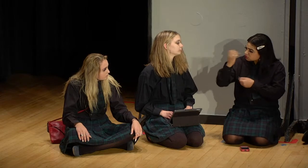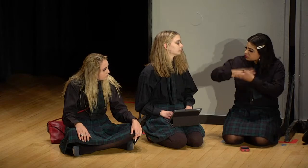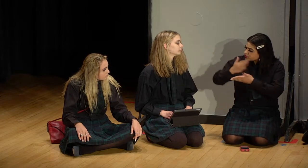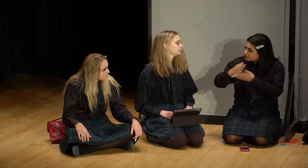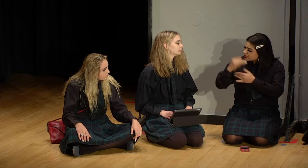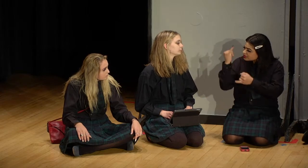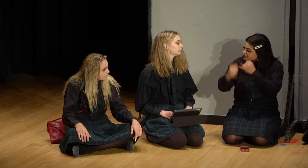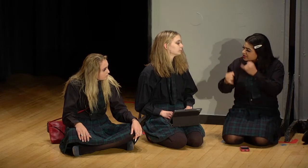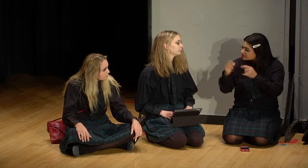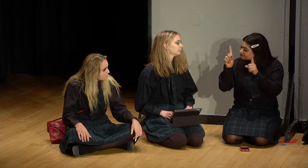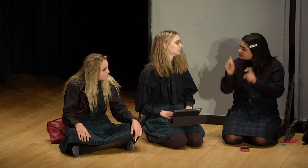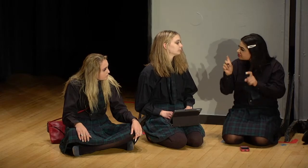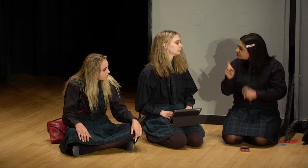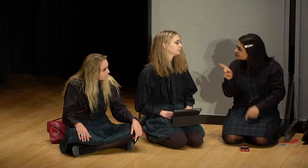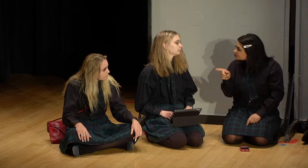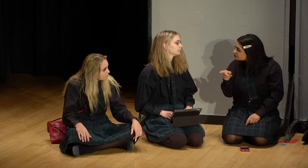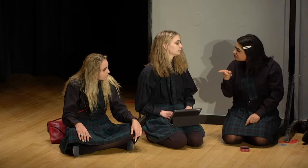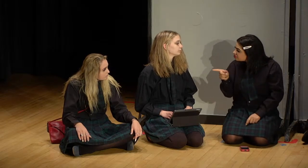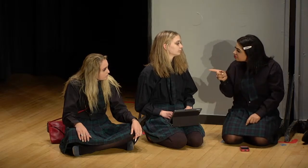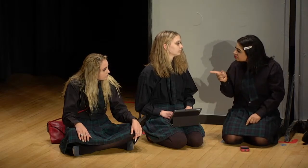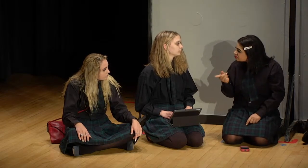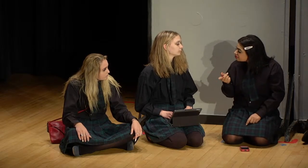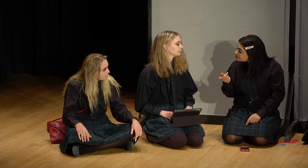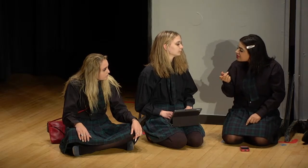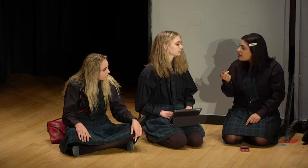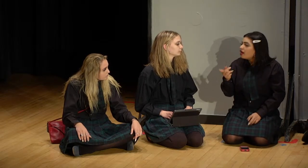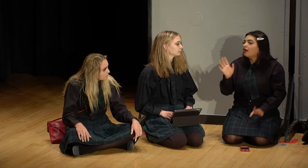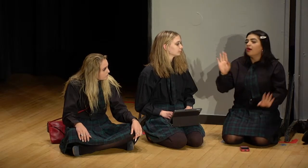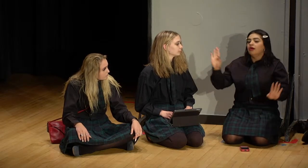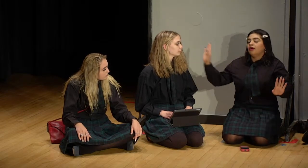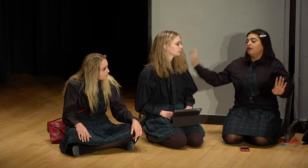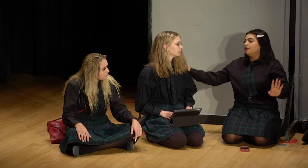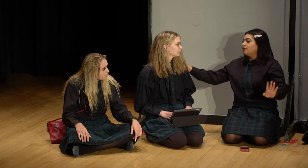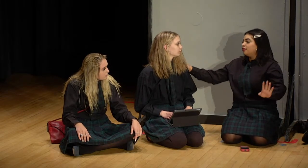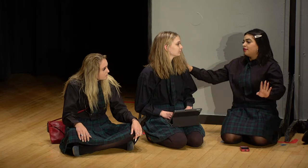the physics teacher's computer and stole the final exam.